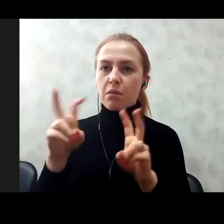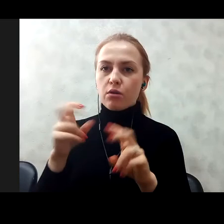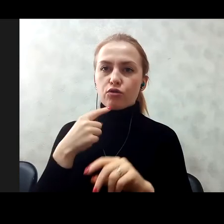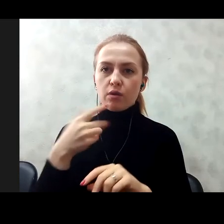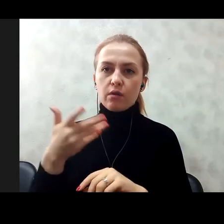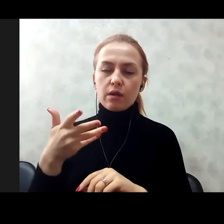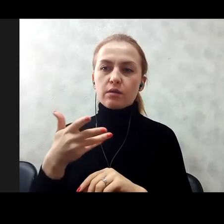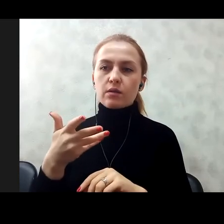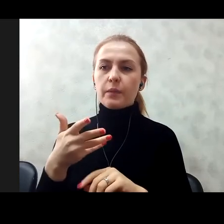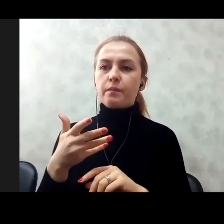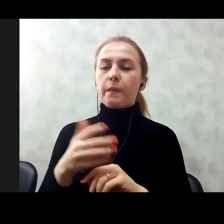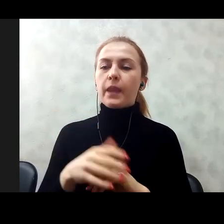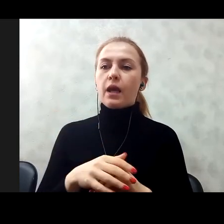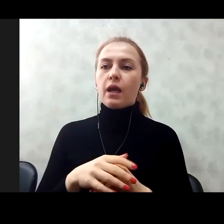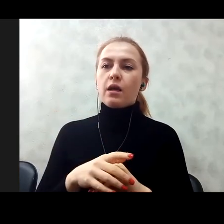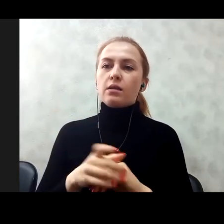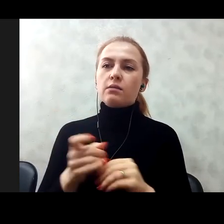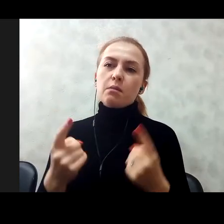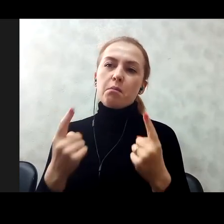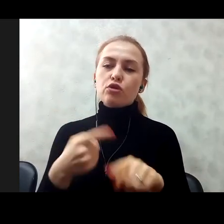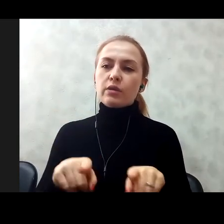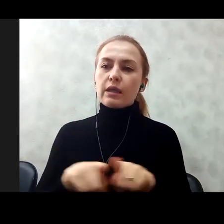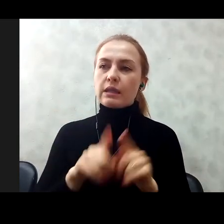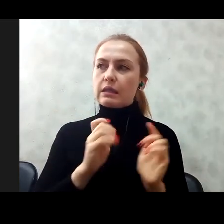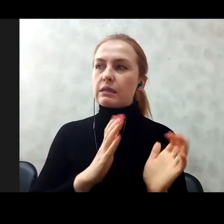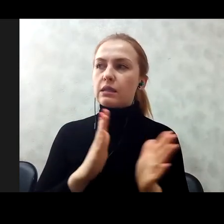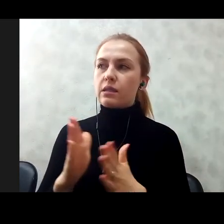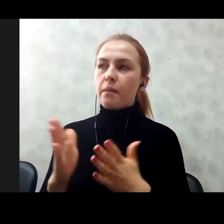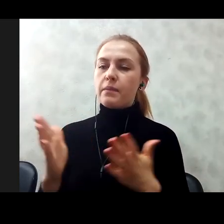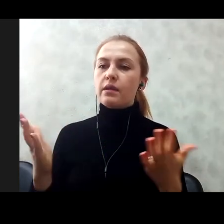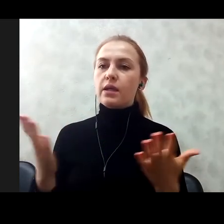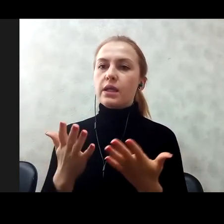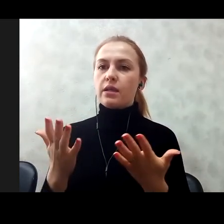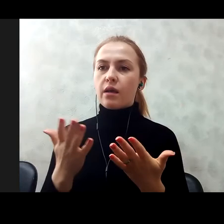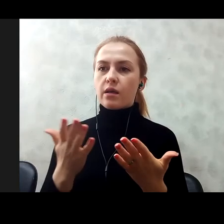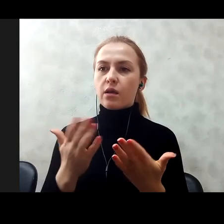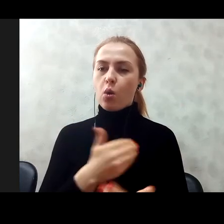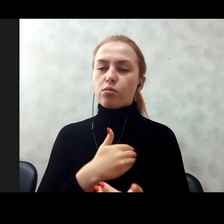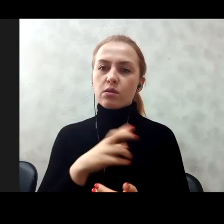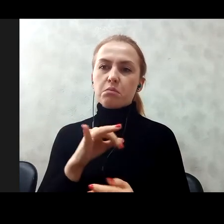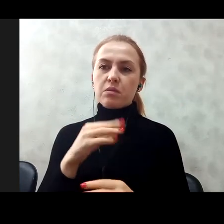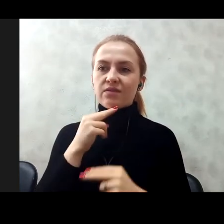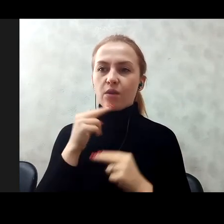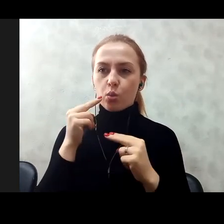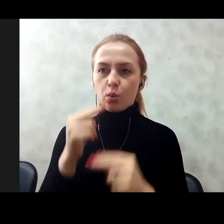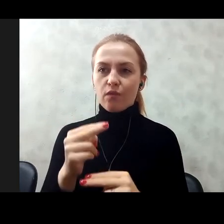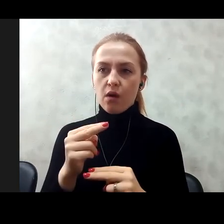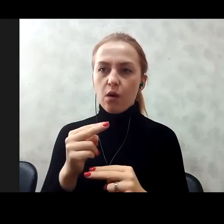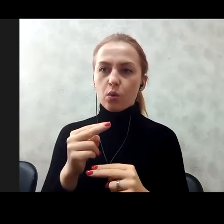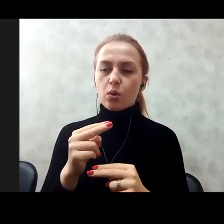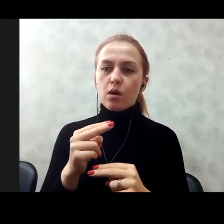discussed by the working group to be established very soon. And I would